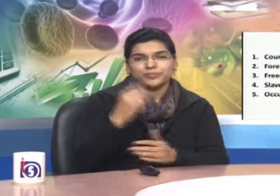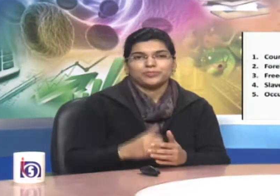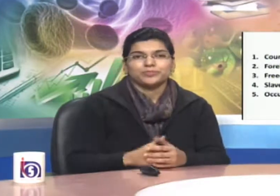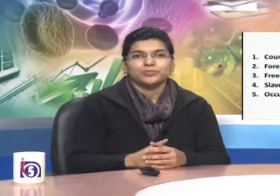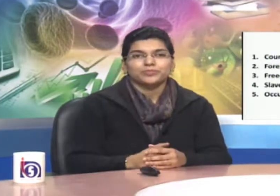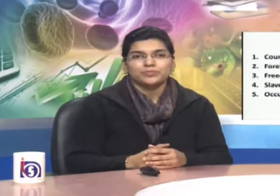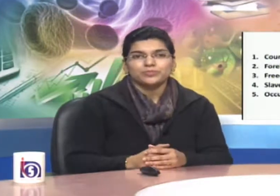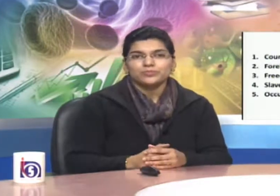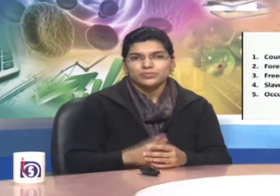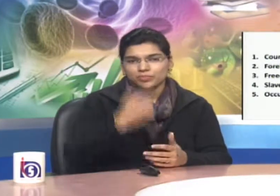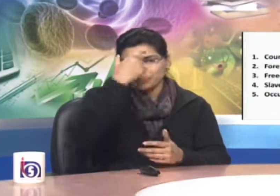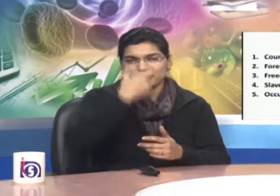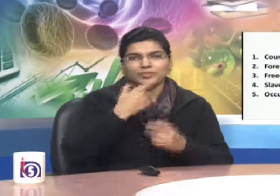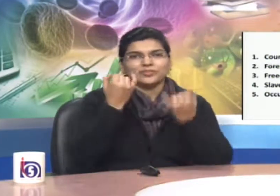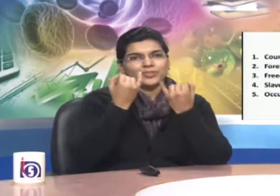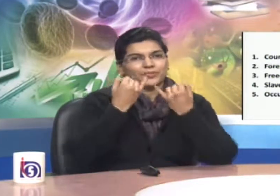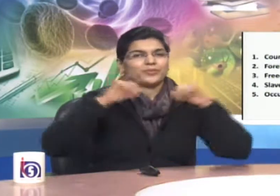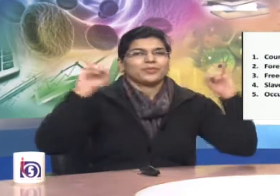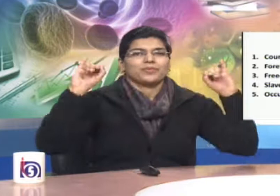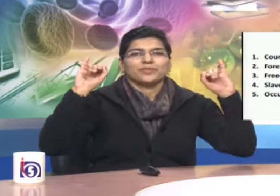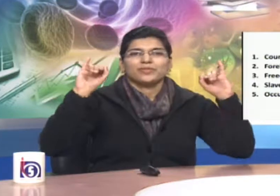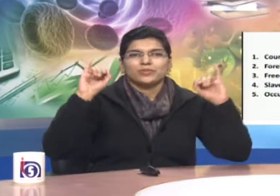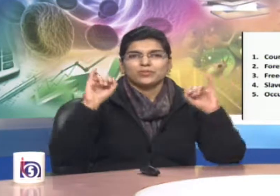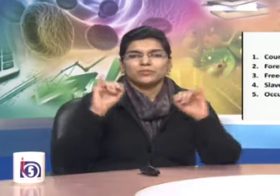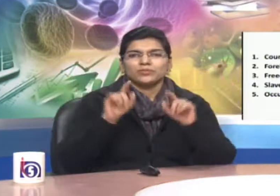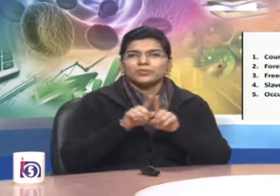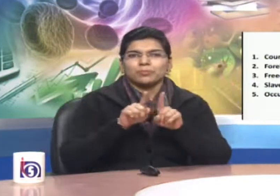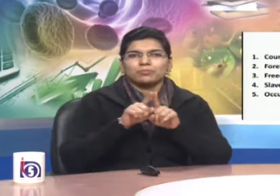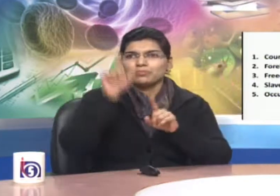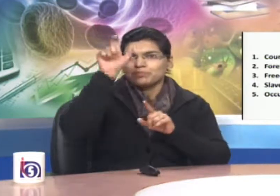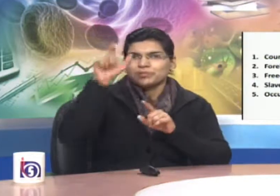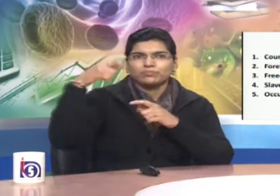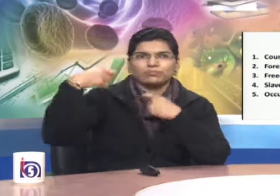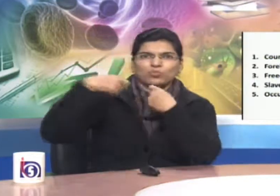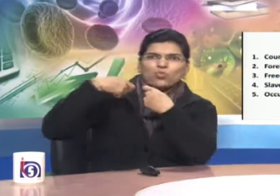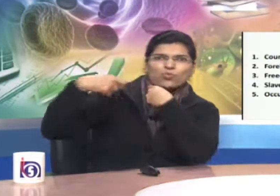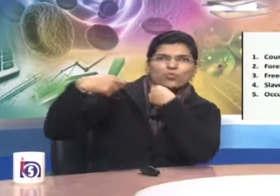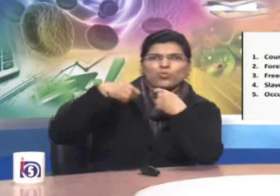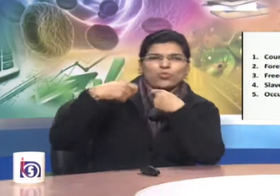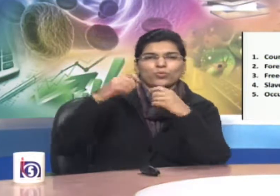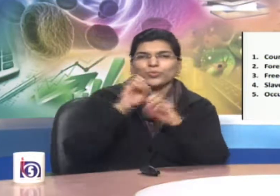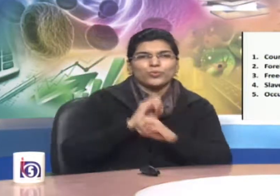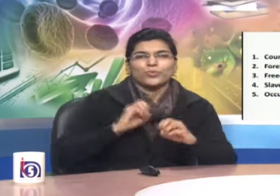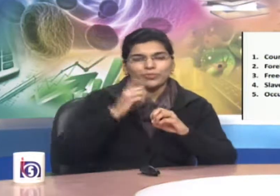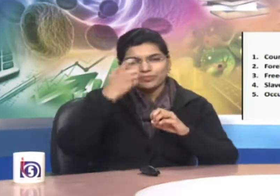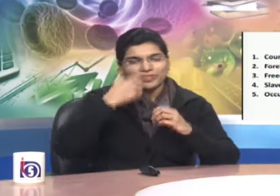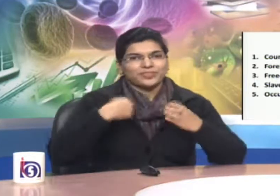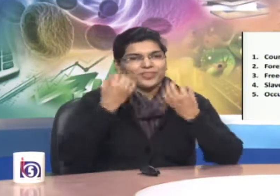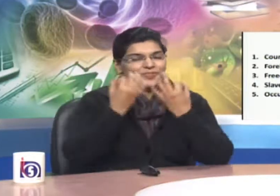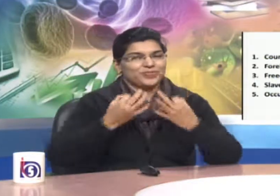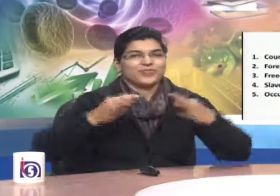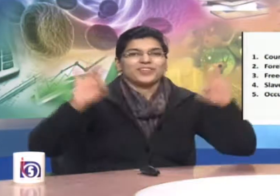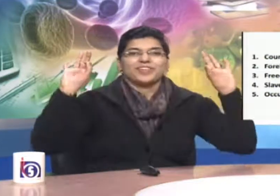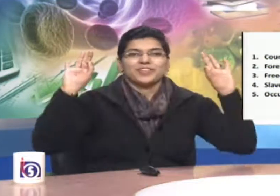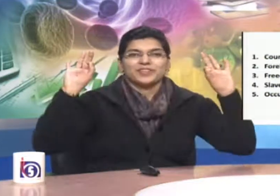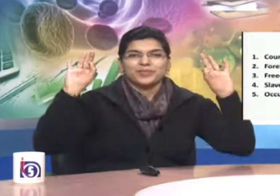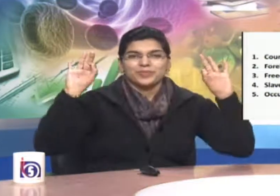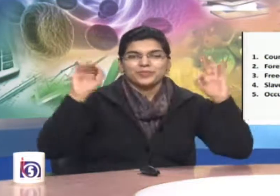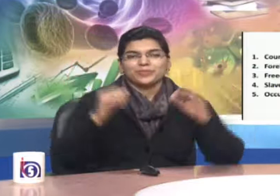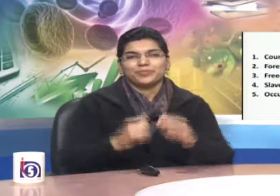Third word is freedom, not bounded by somebody. You're free.